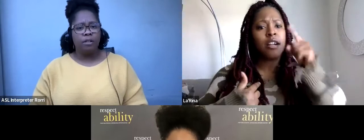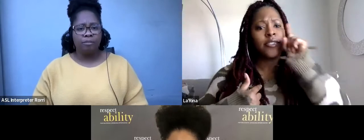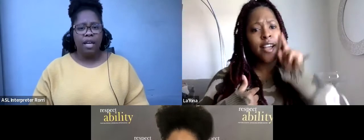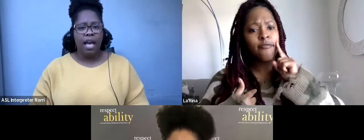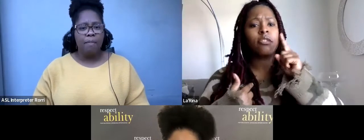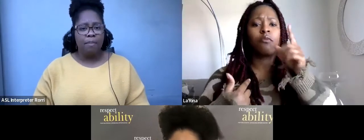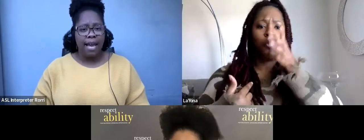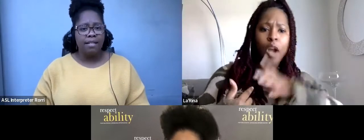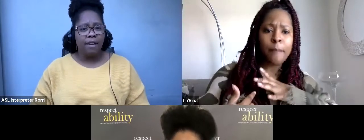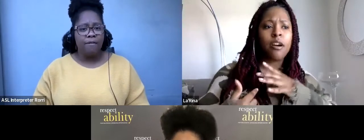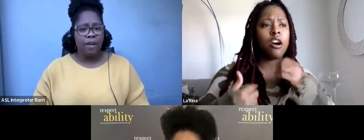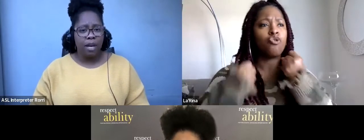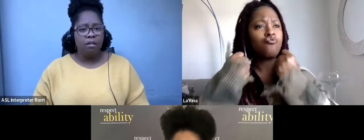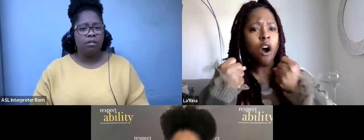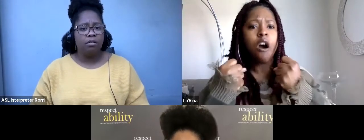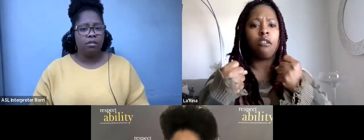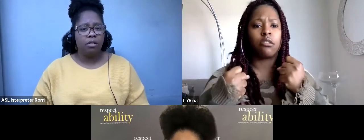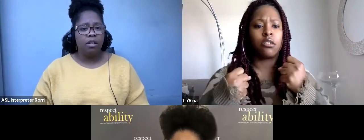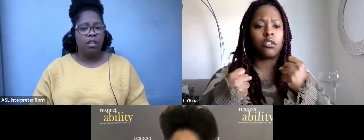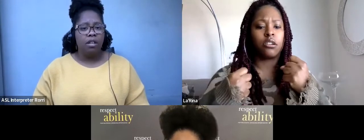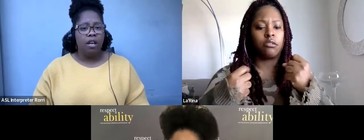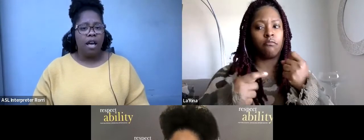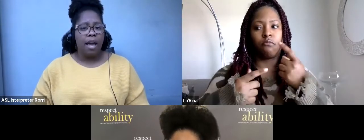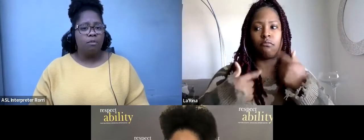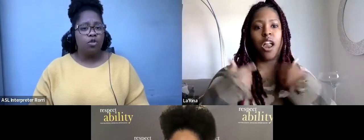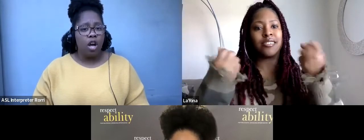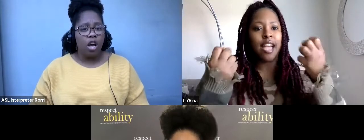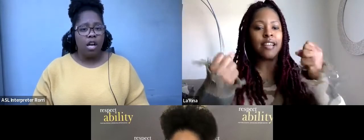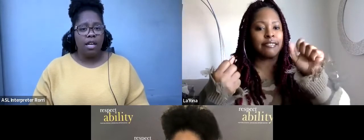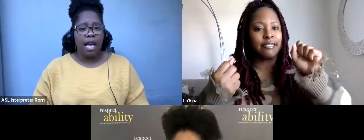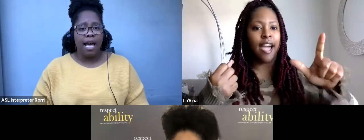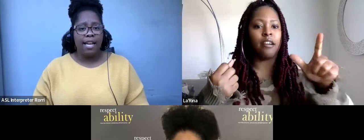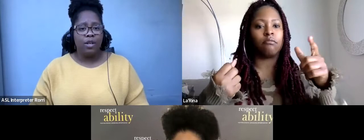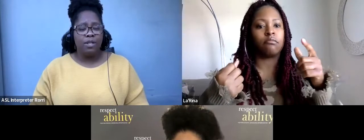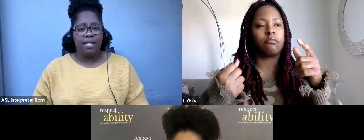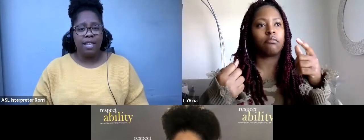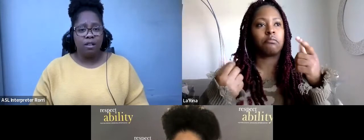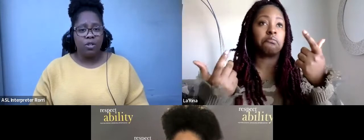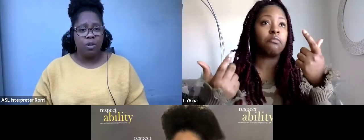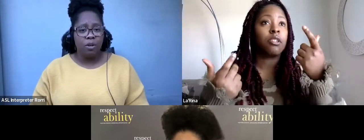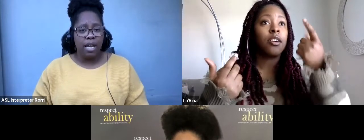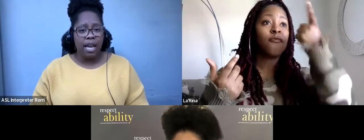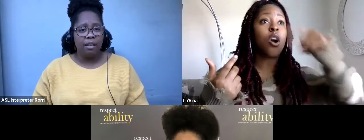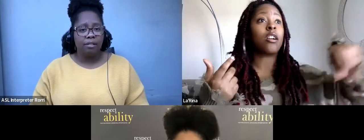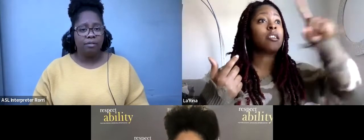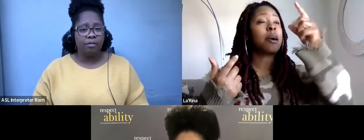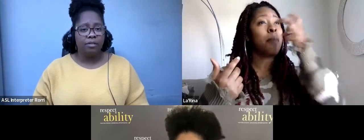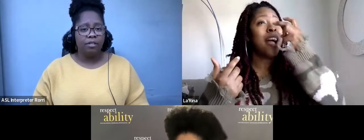Sure. I'm a Black deaf female. I am strong. I use ASL to